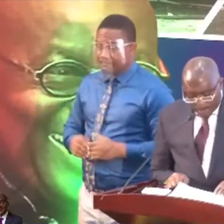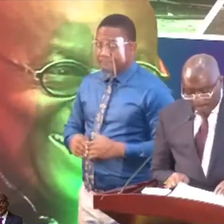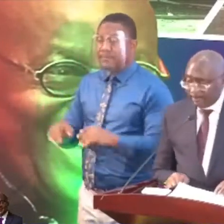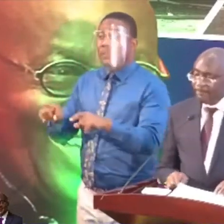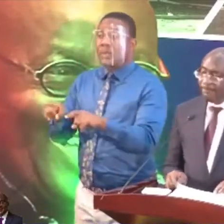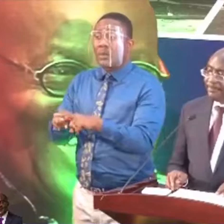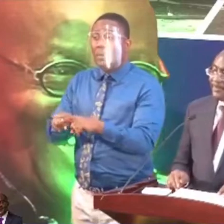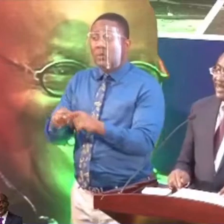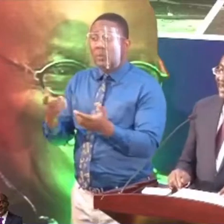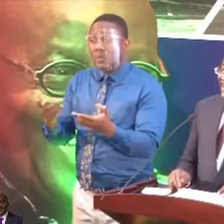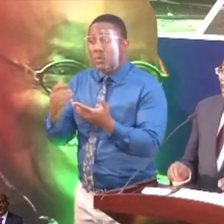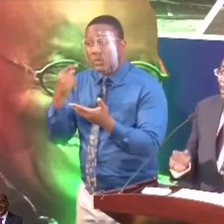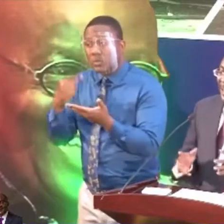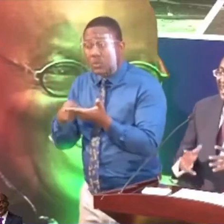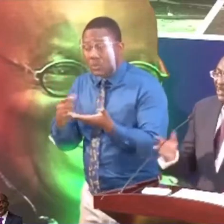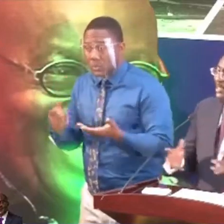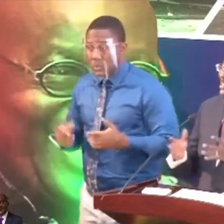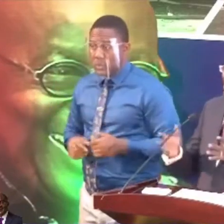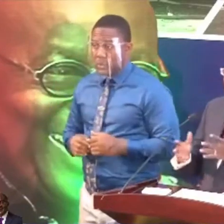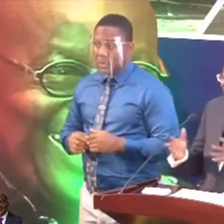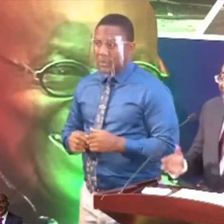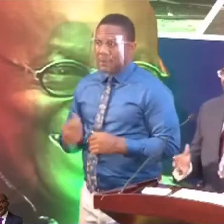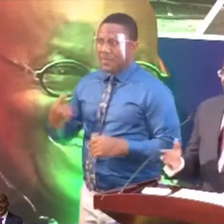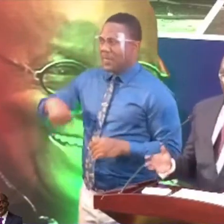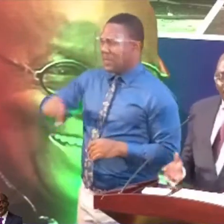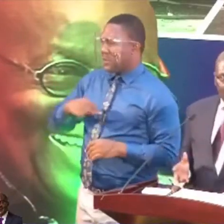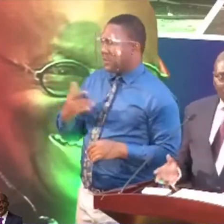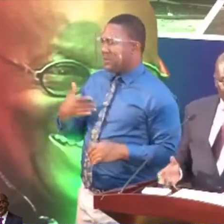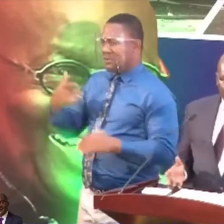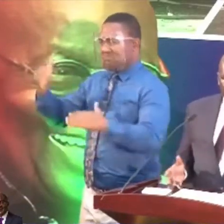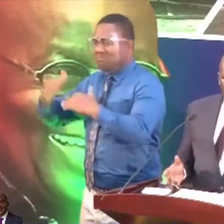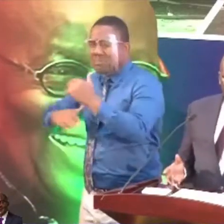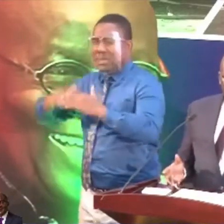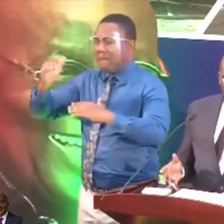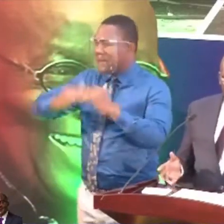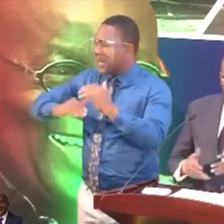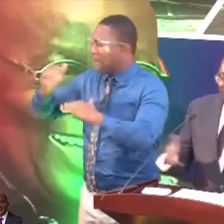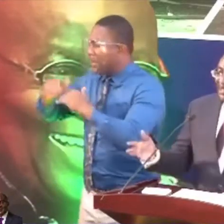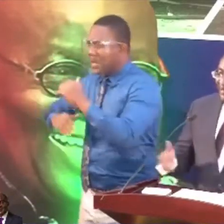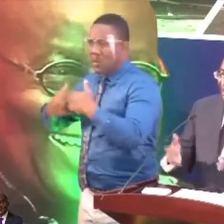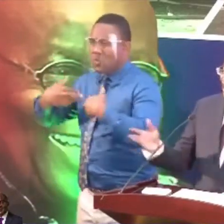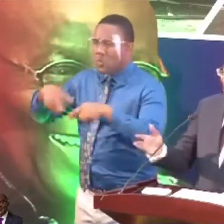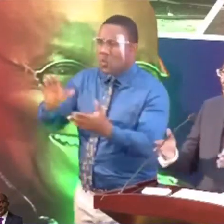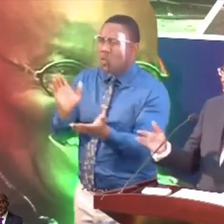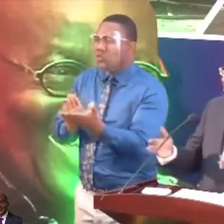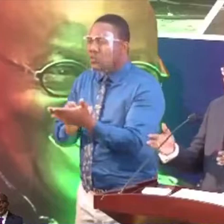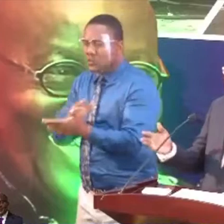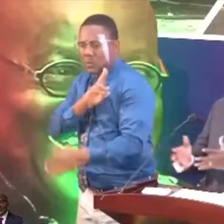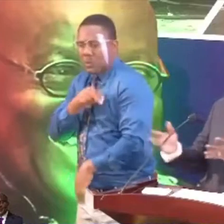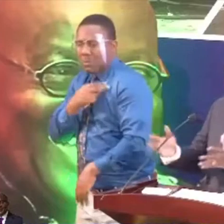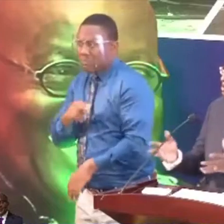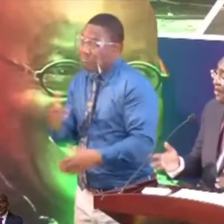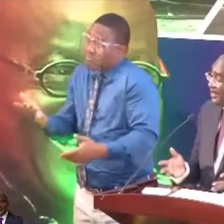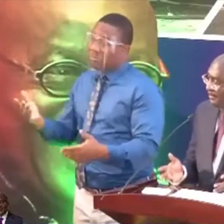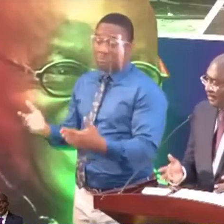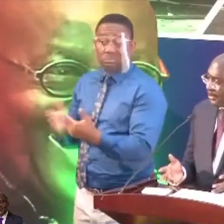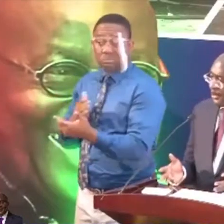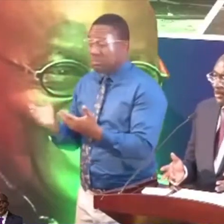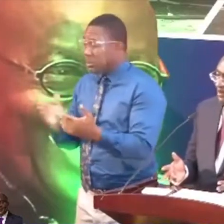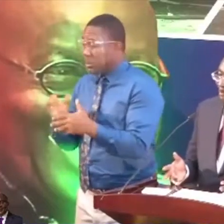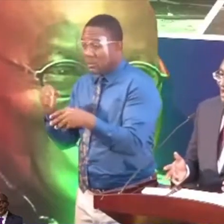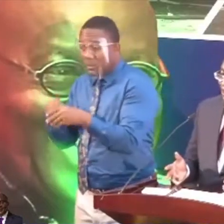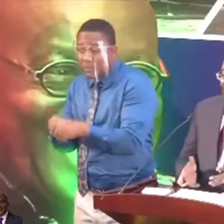note that we are not just building infrastructure. As for building infrastructure, anybody can build